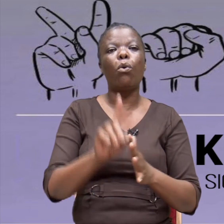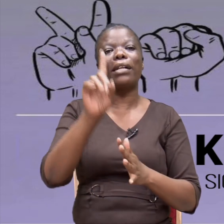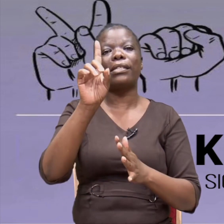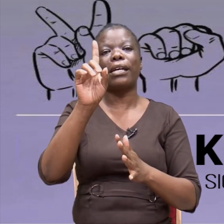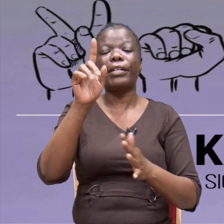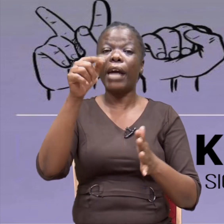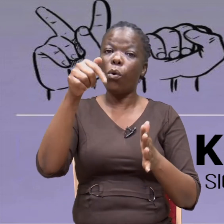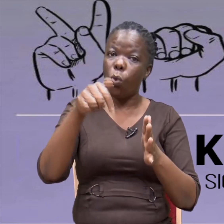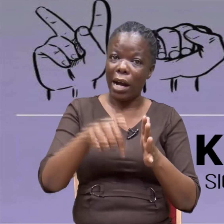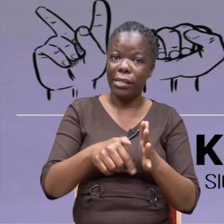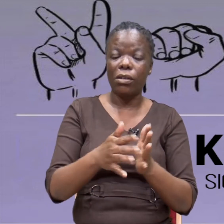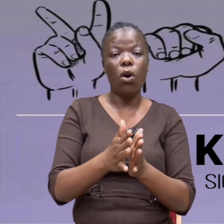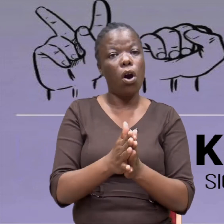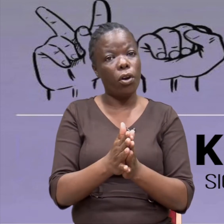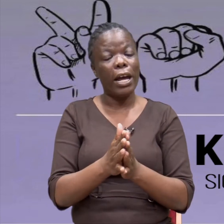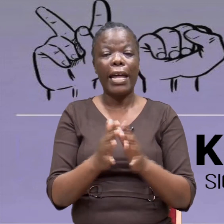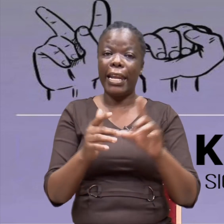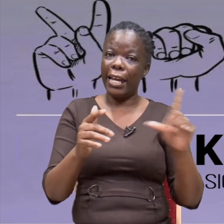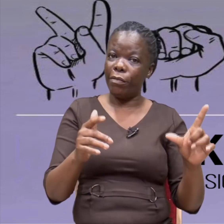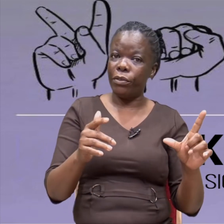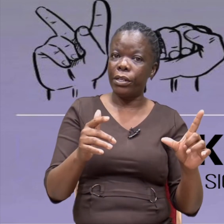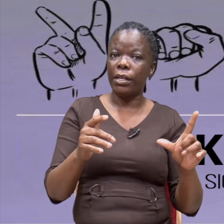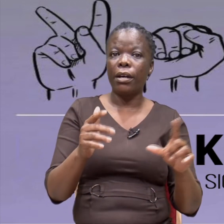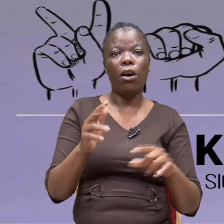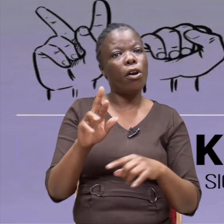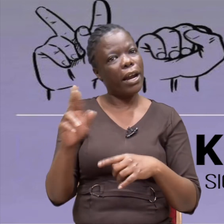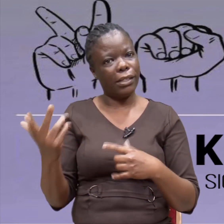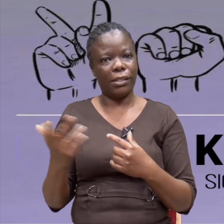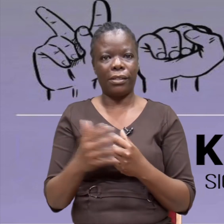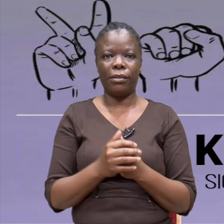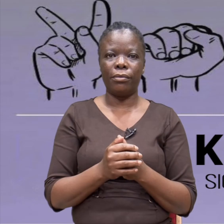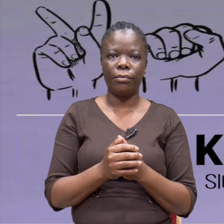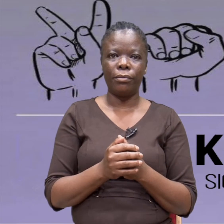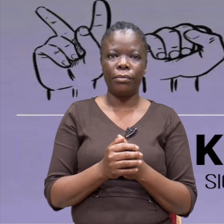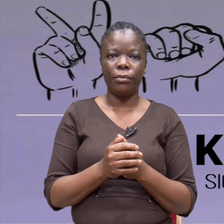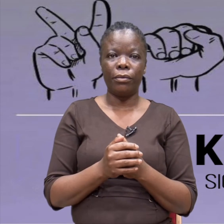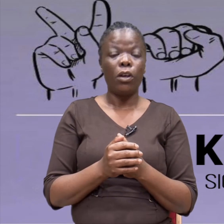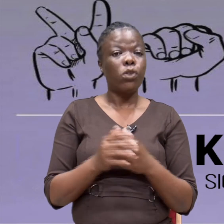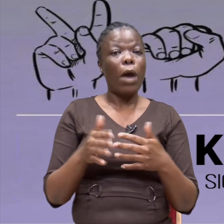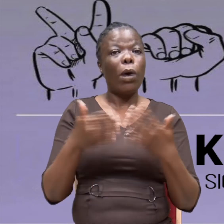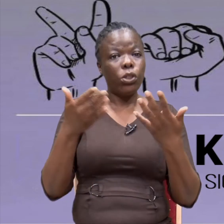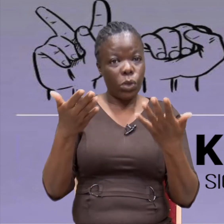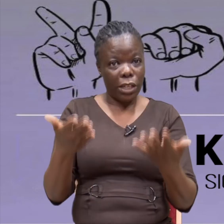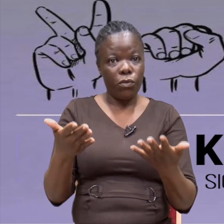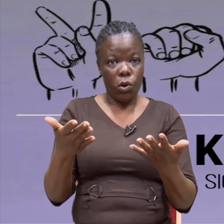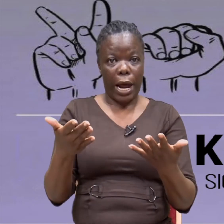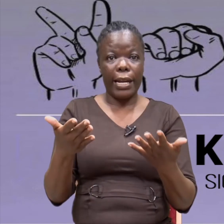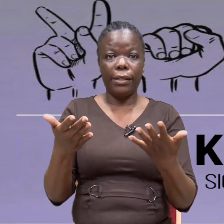upwards, downwards, or left or right? So I want to give you an